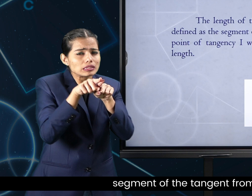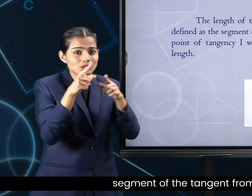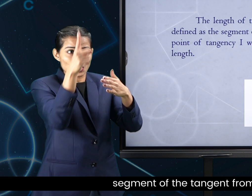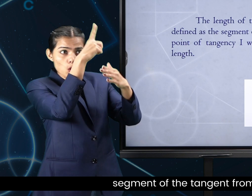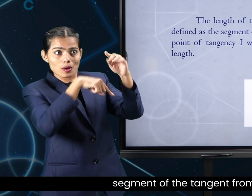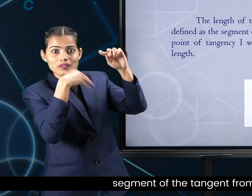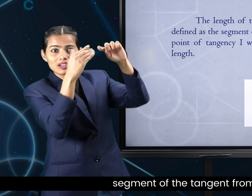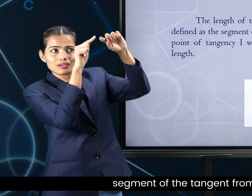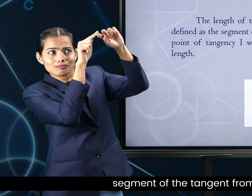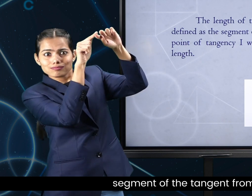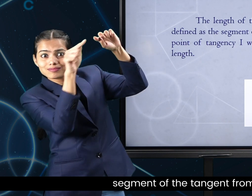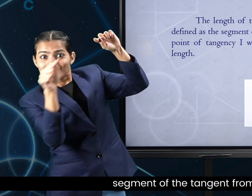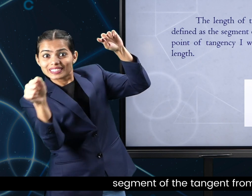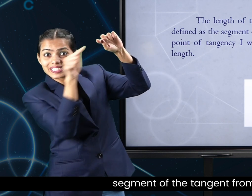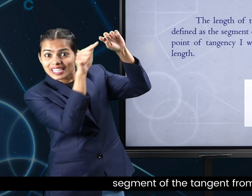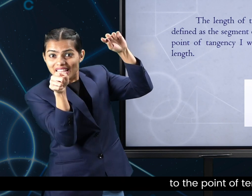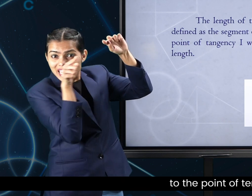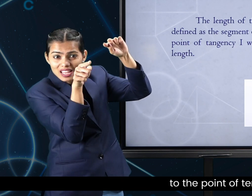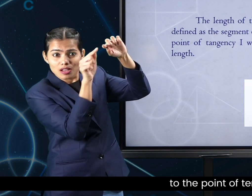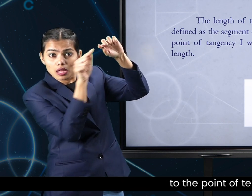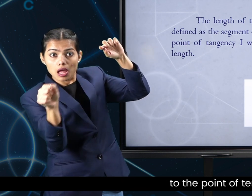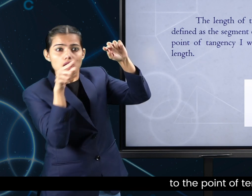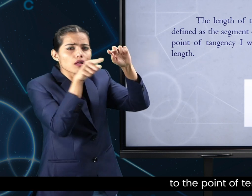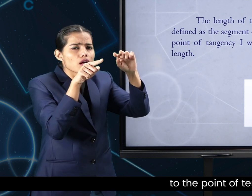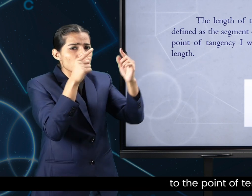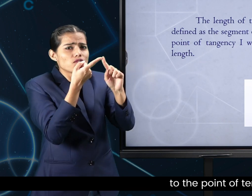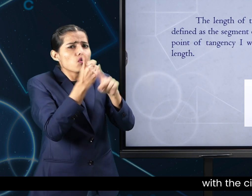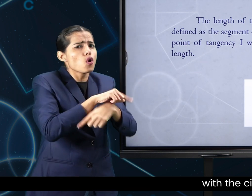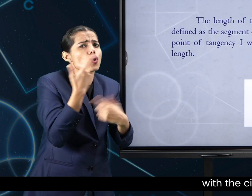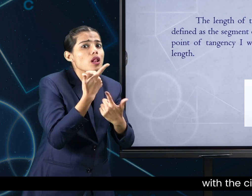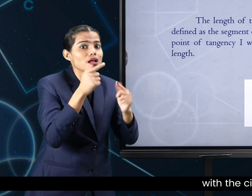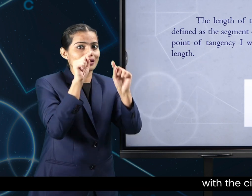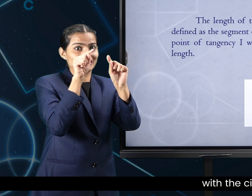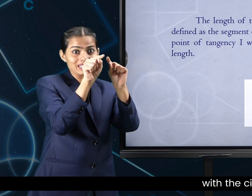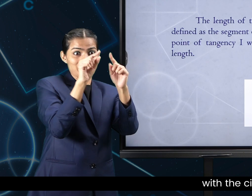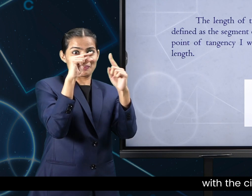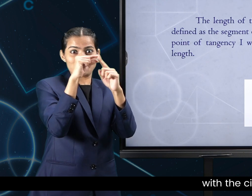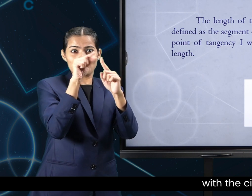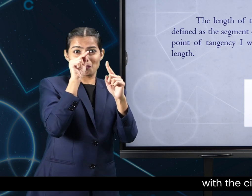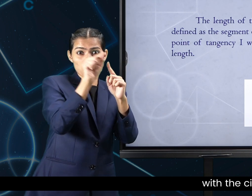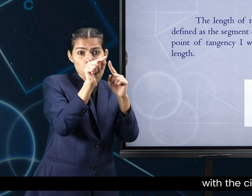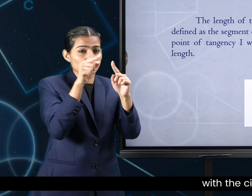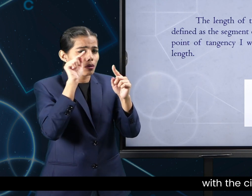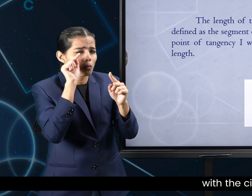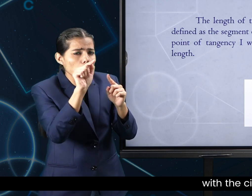the external point P to the point of tangency I with the circle.